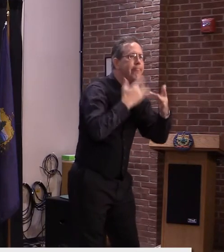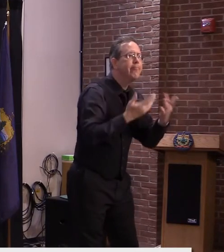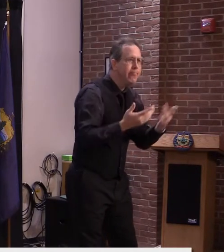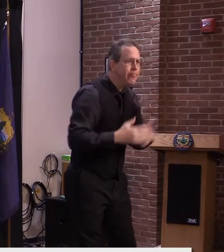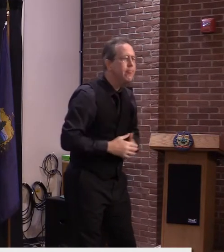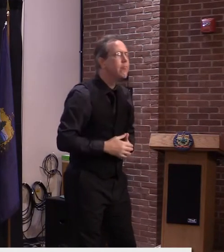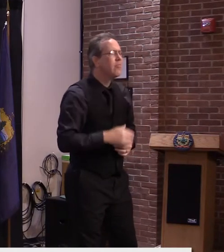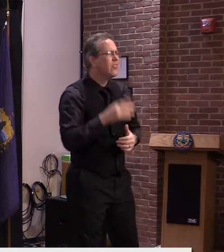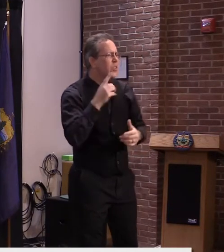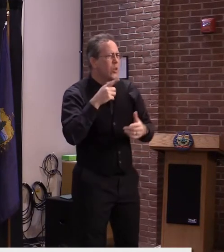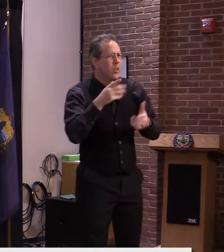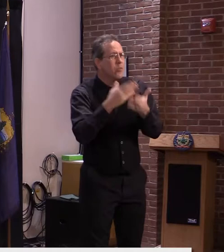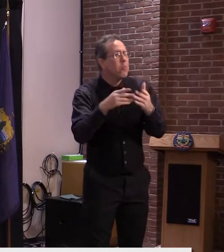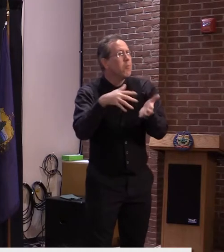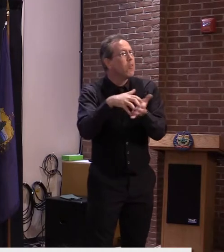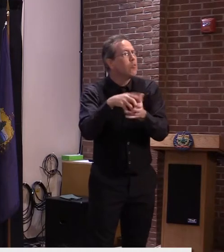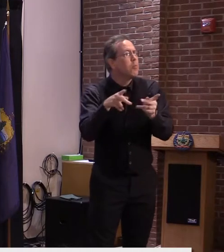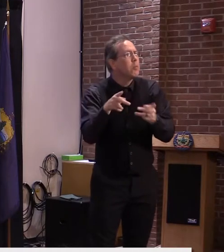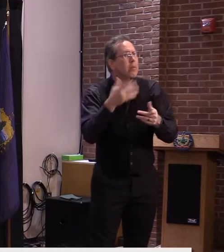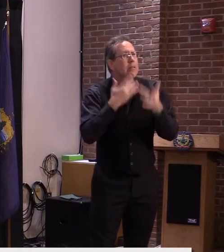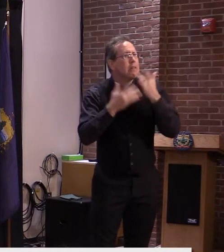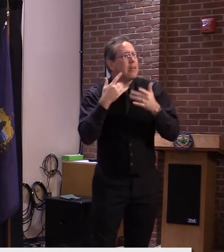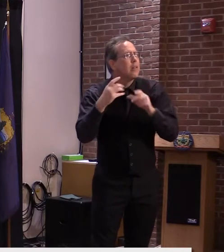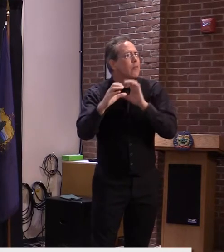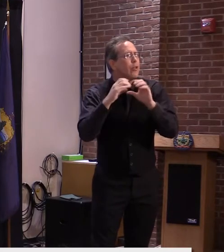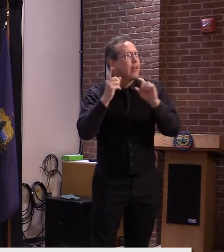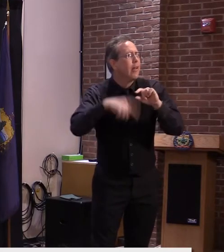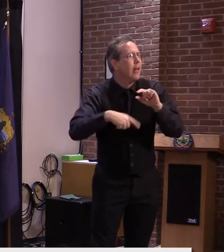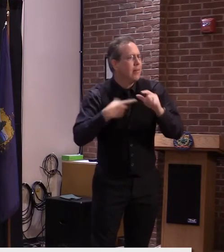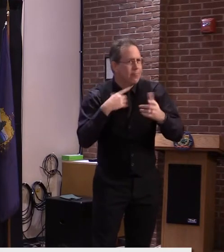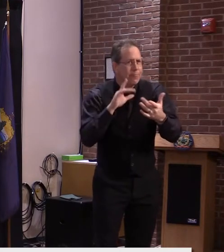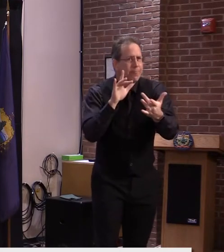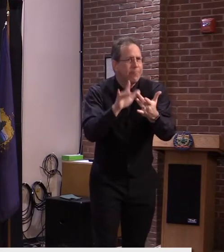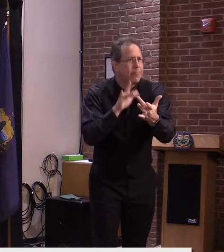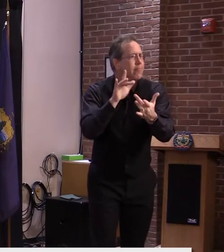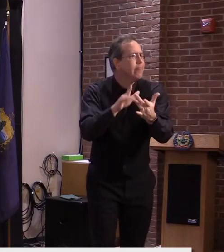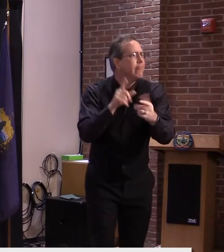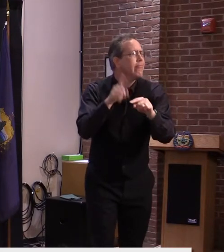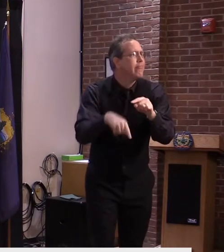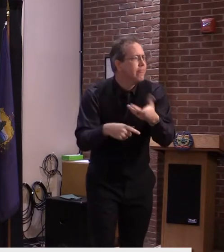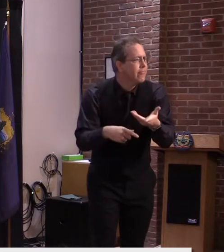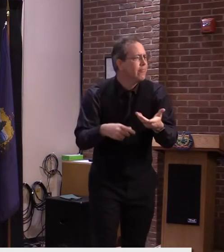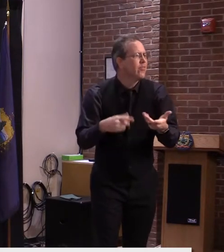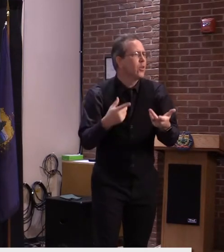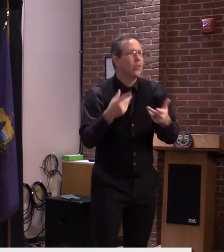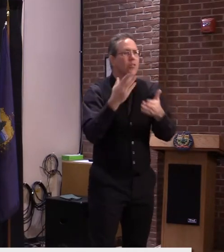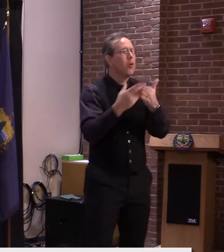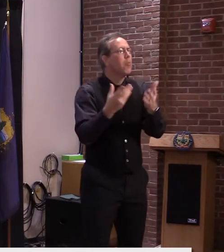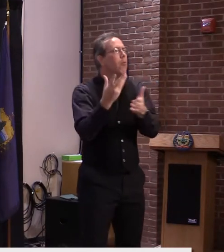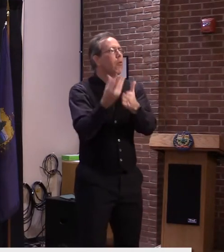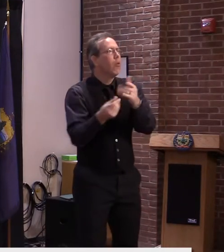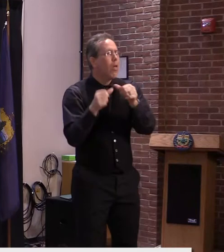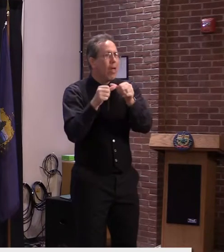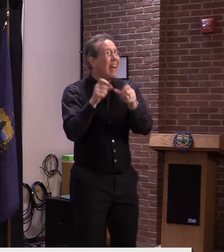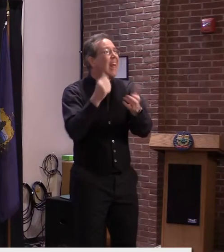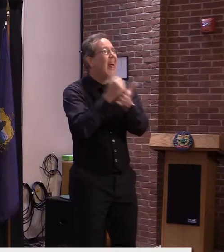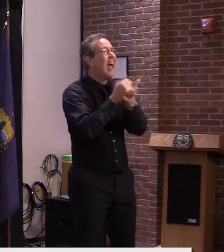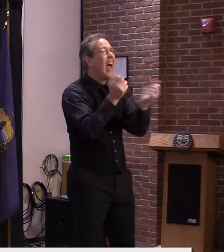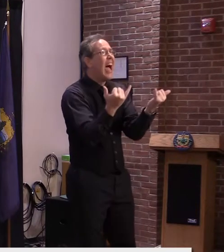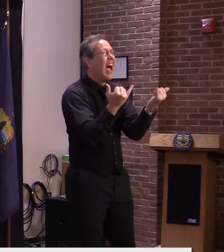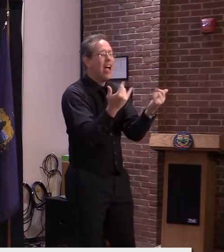vulnerable, crucial help can be delayed or come too late when there's no reliable cell service.